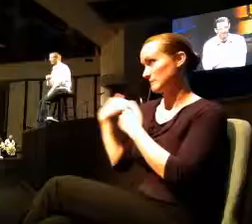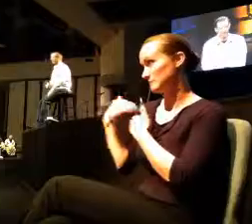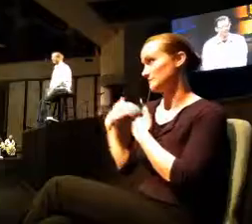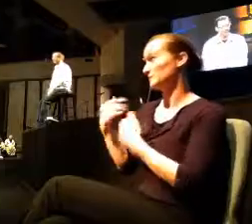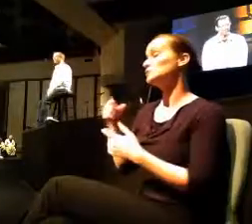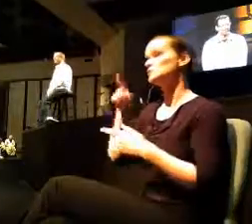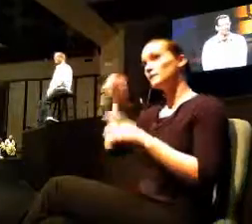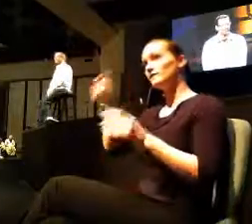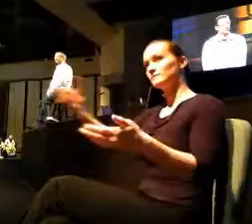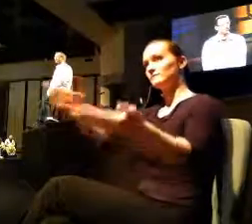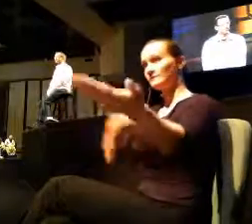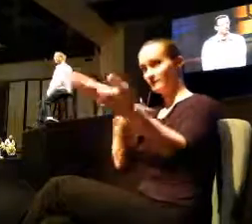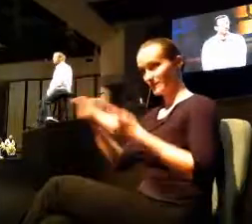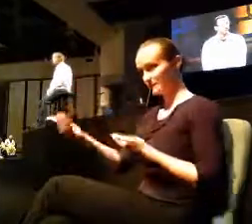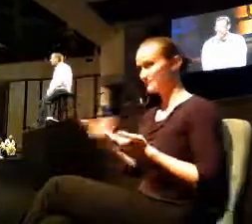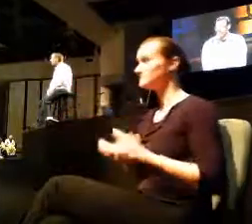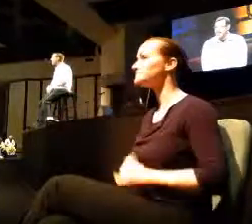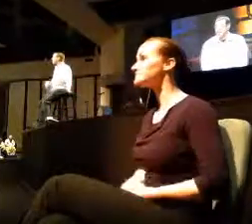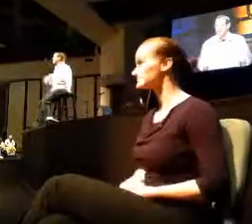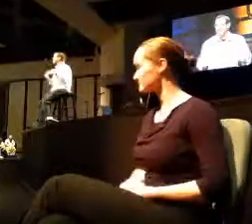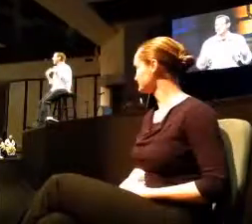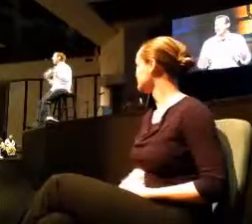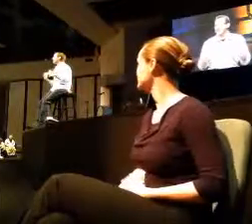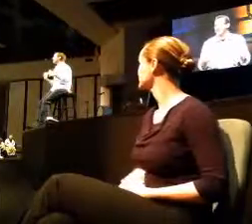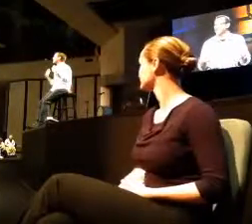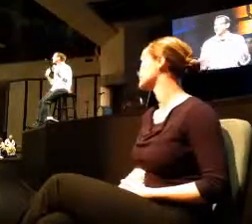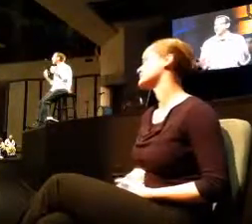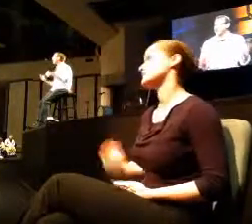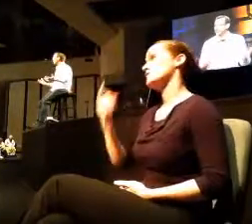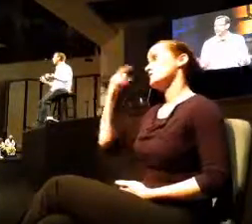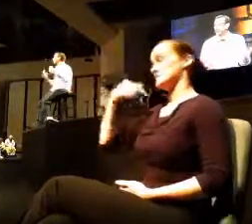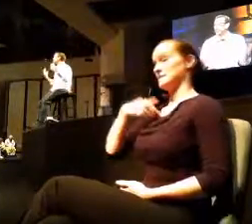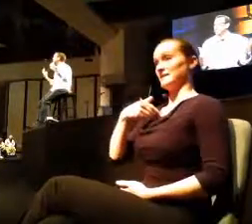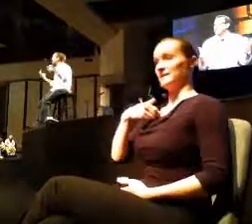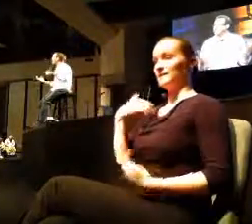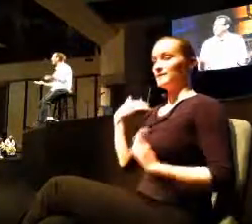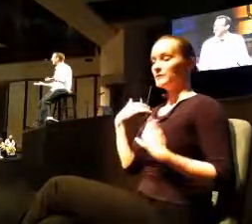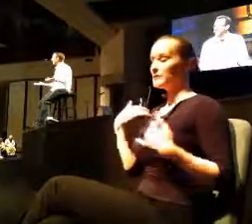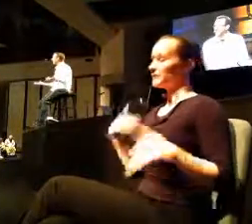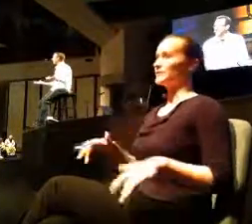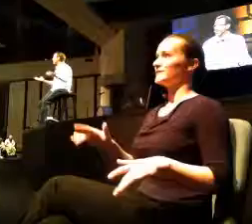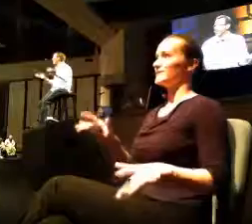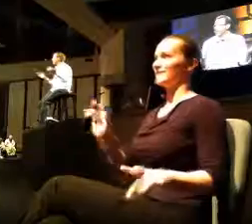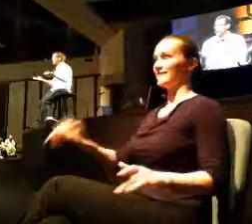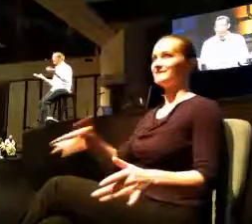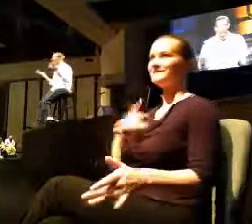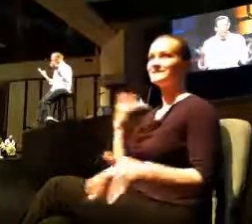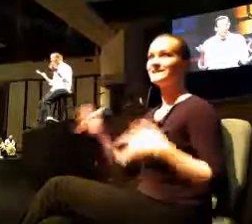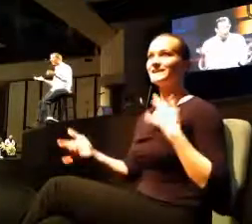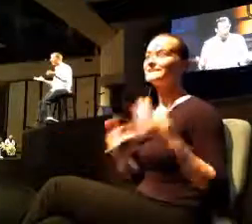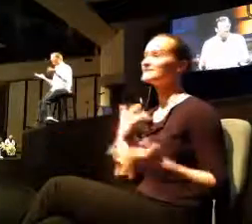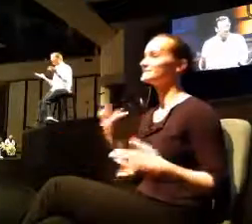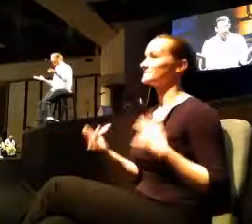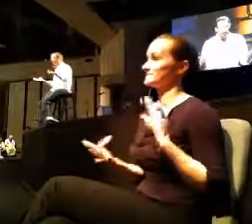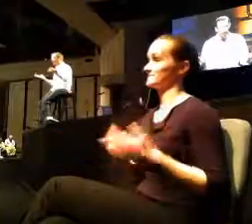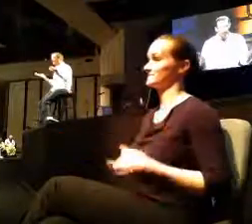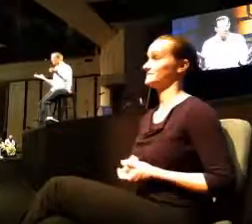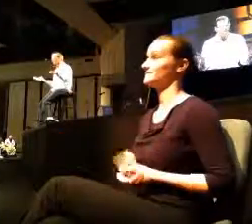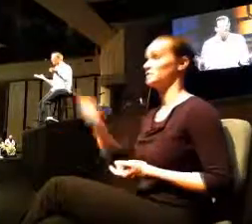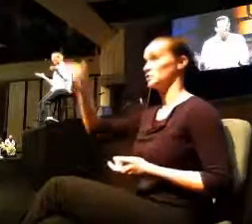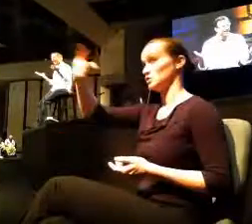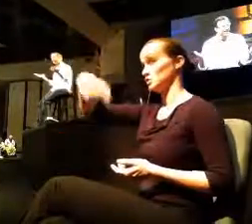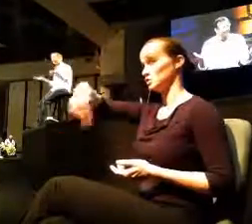to this place. To me, that is so exciting. You really